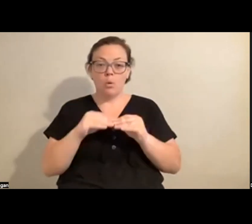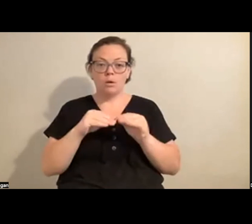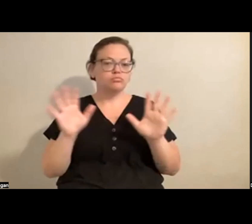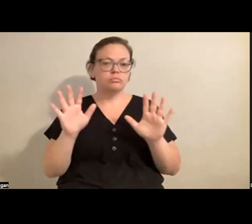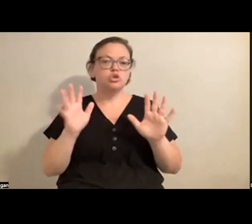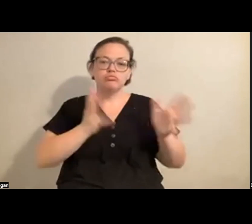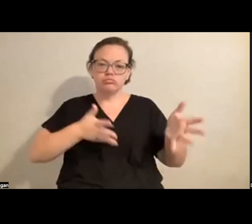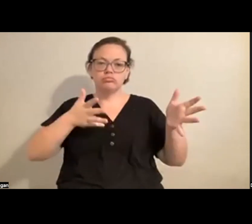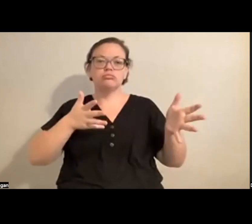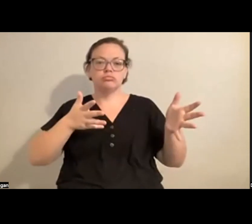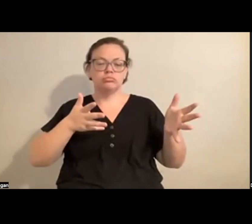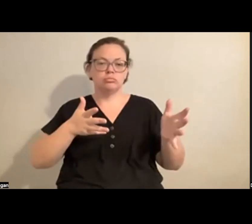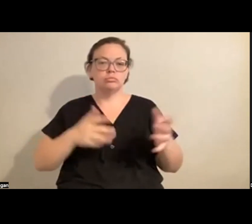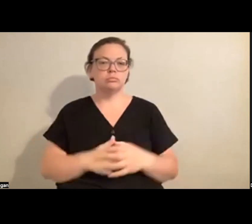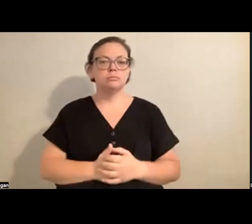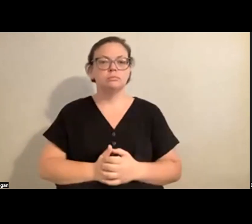be.